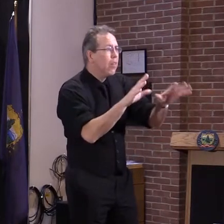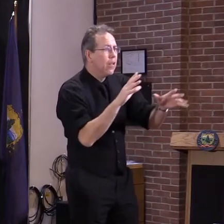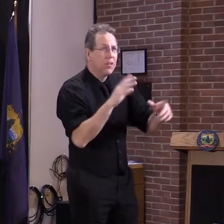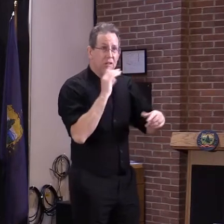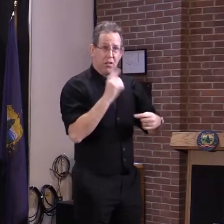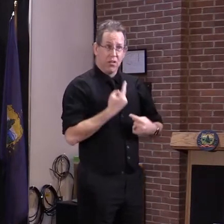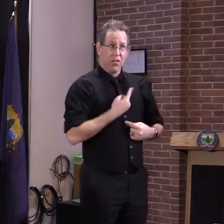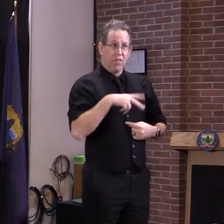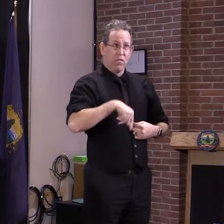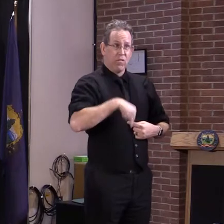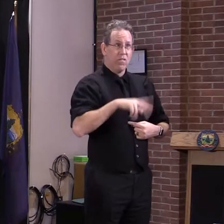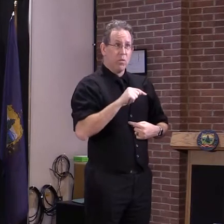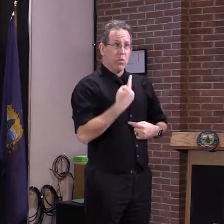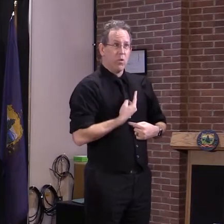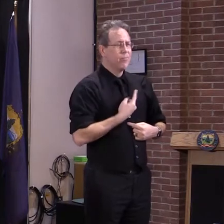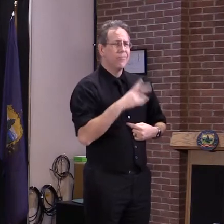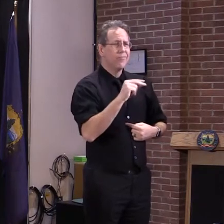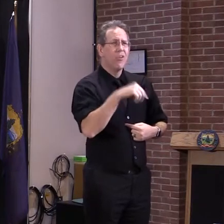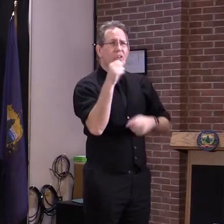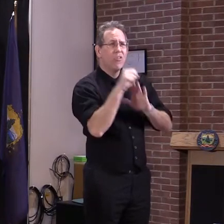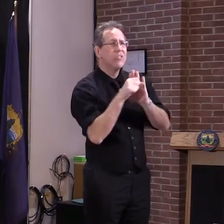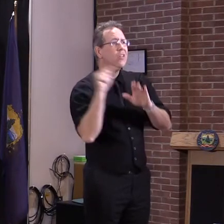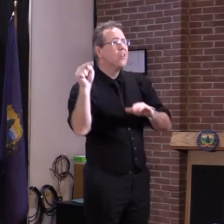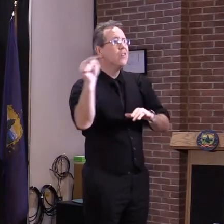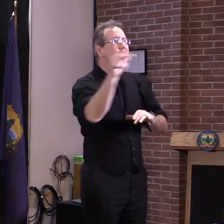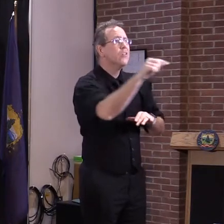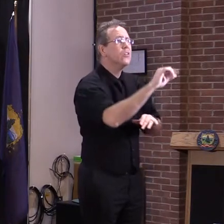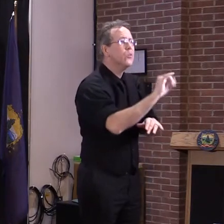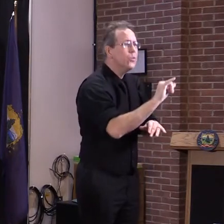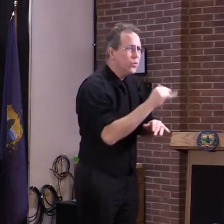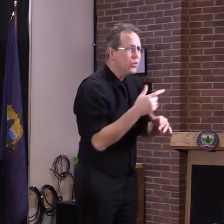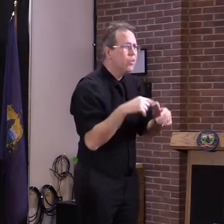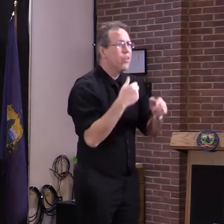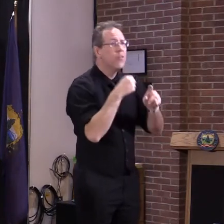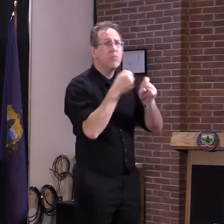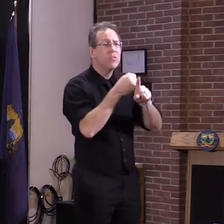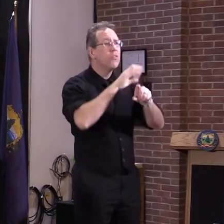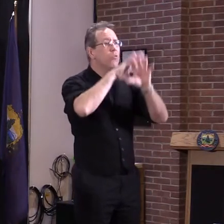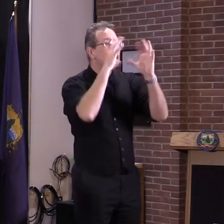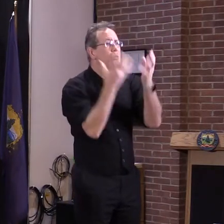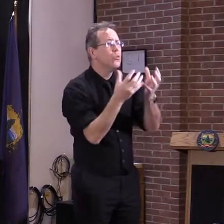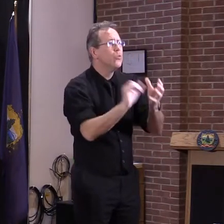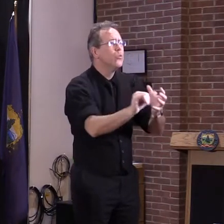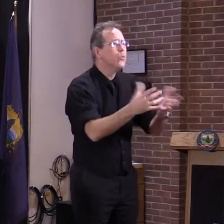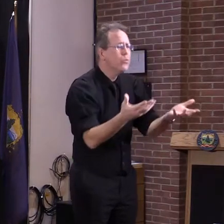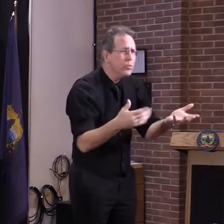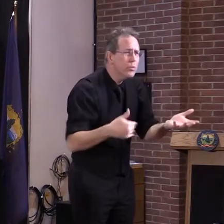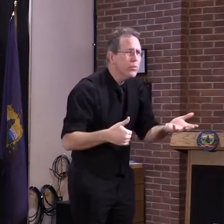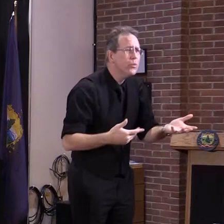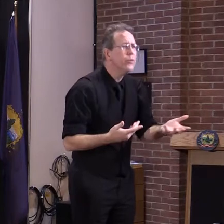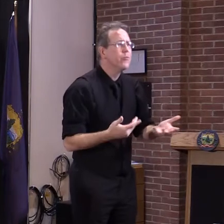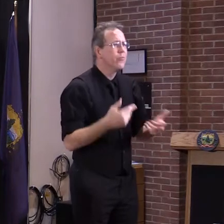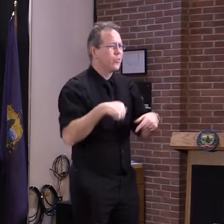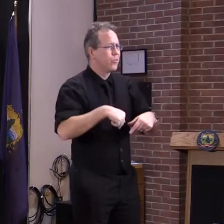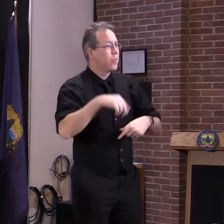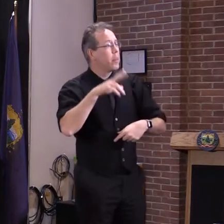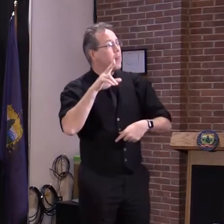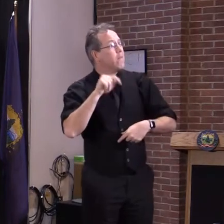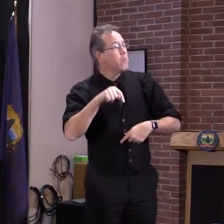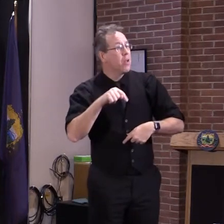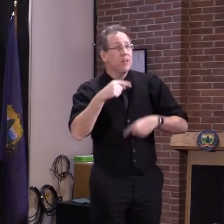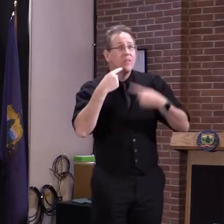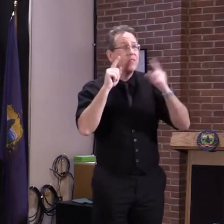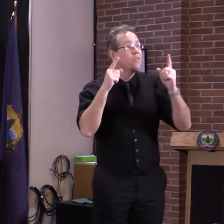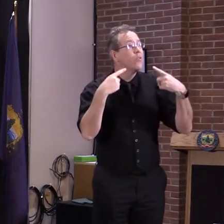Omicron has proved to be exceedingly challenging for schools everywhere in the world, not just in Vermont. But Vermont has been especially successful in keeping our